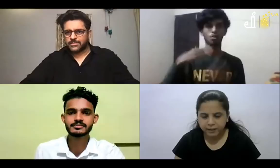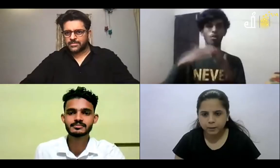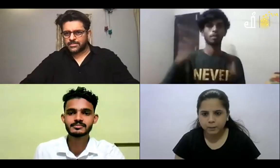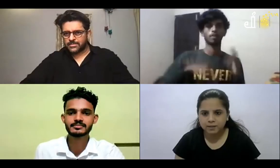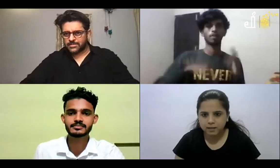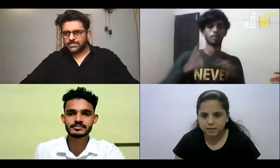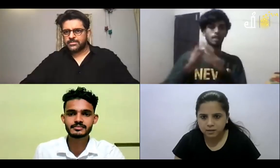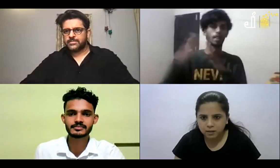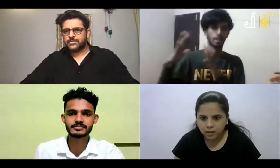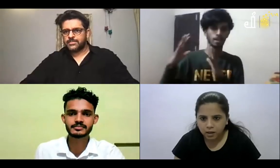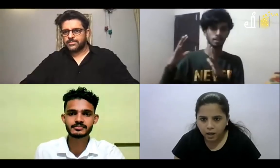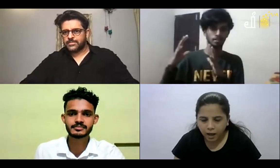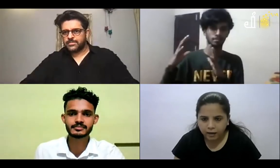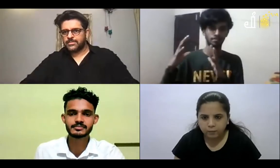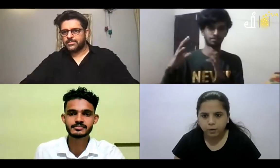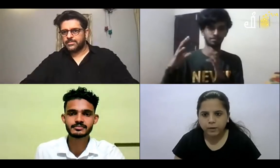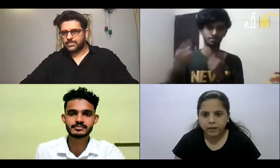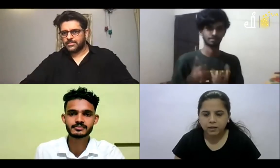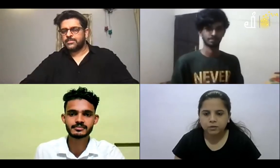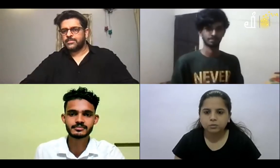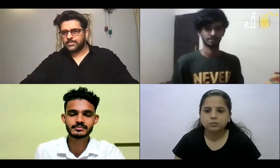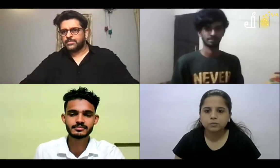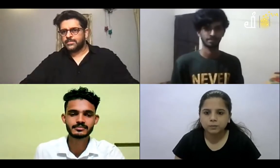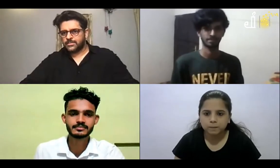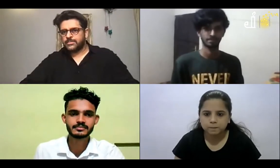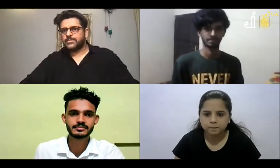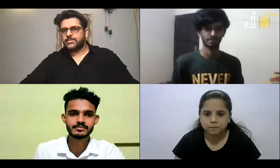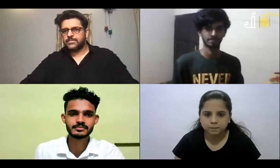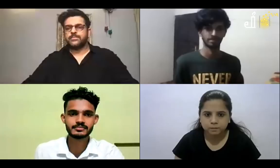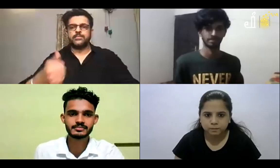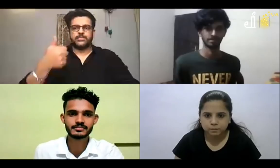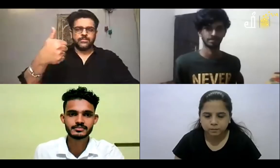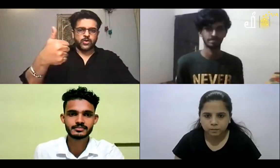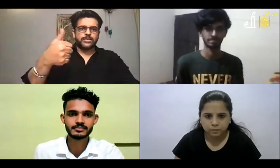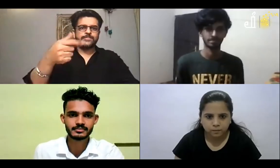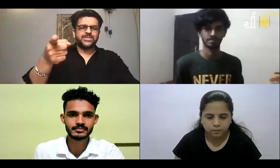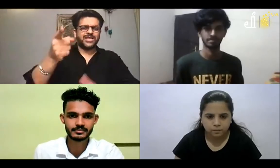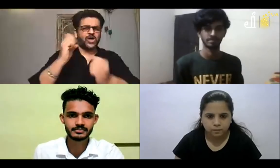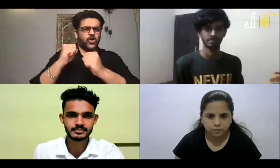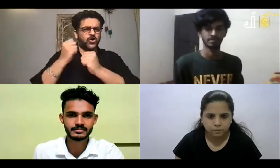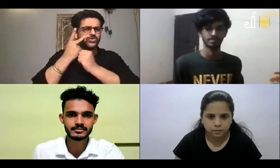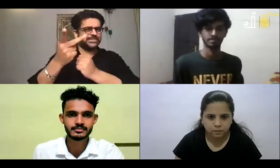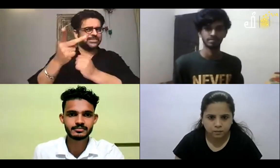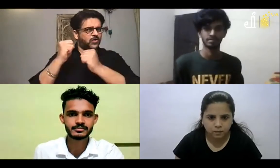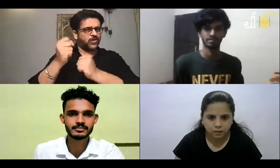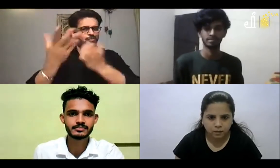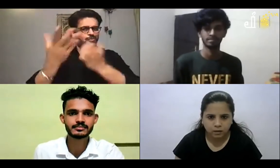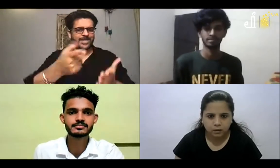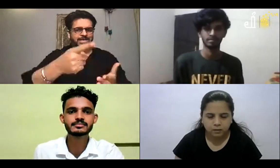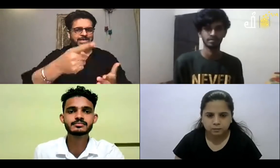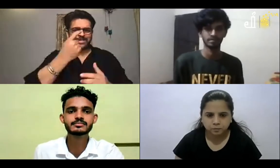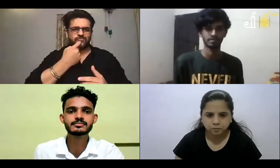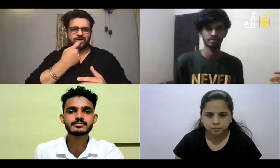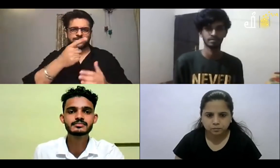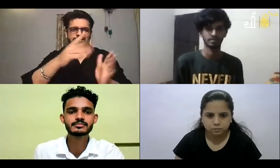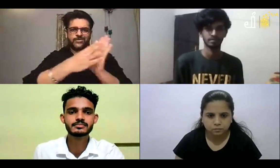My sign name is this, and I'm from Kerala too. Okay. I think it's